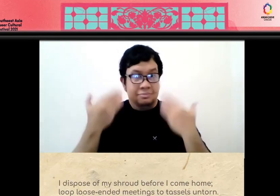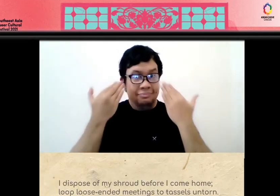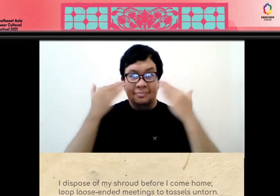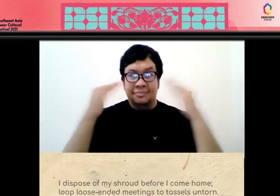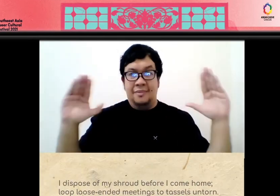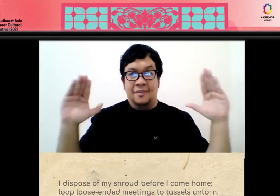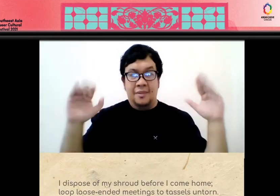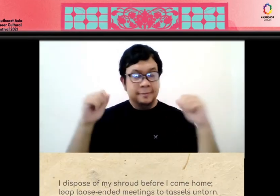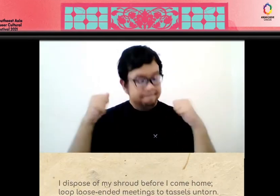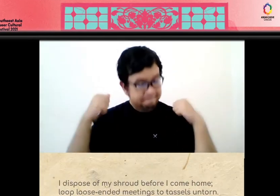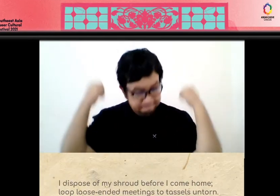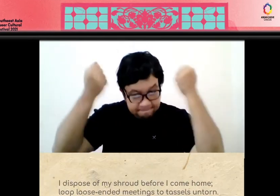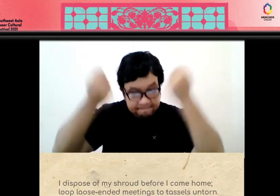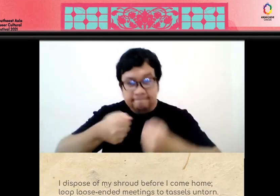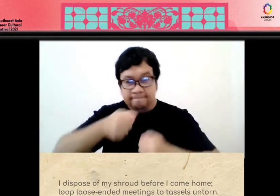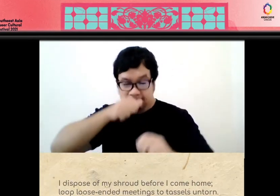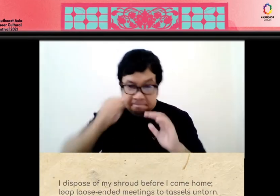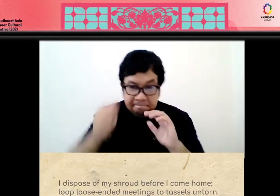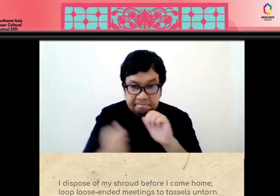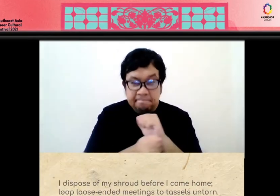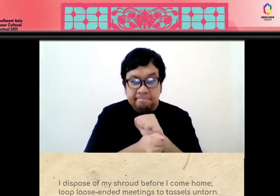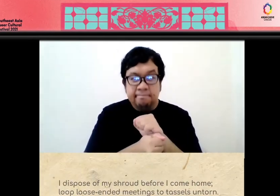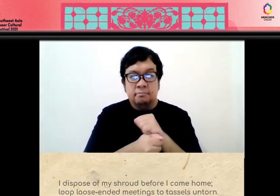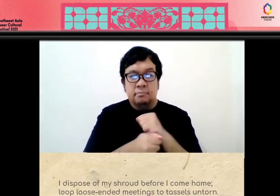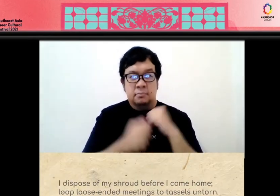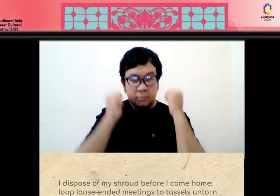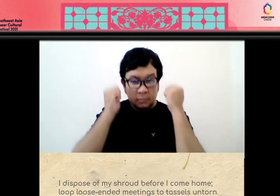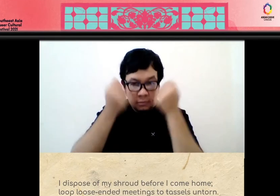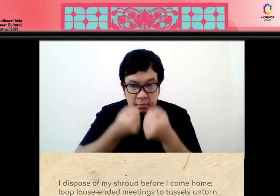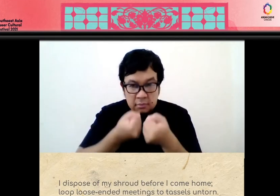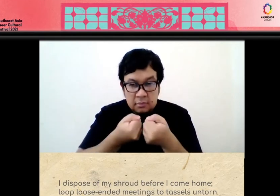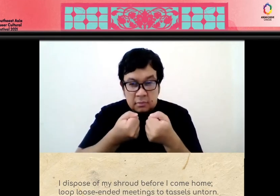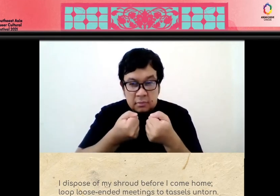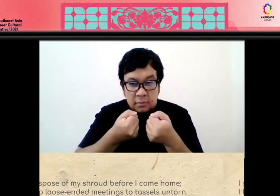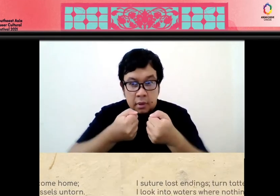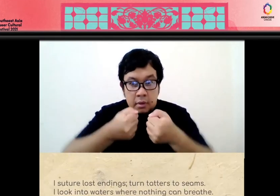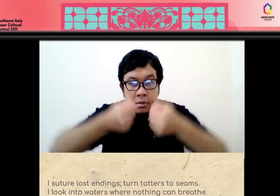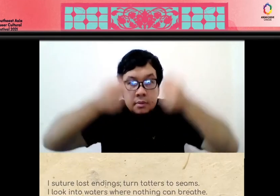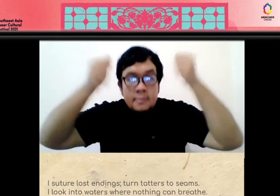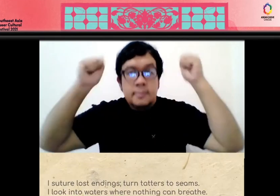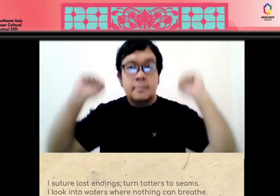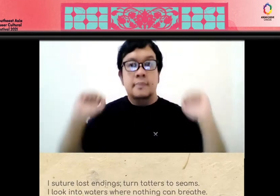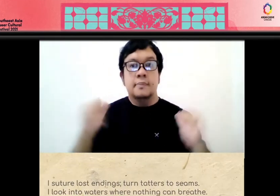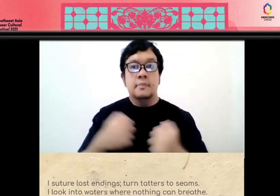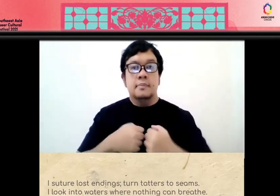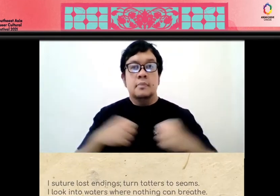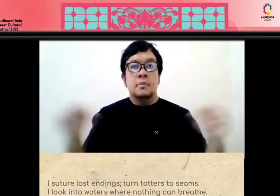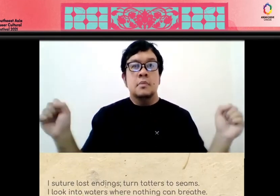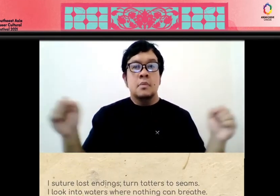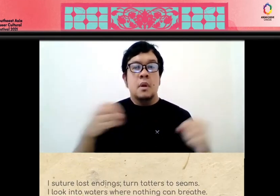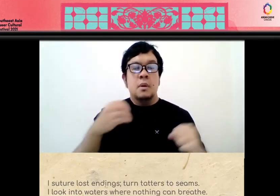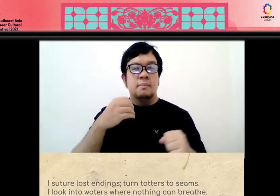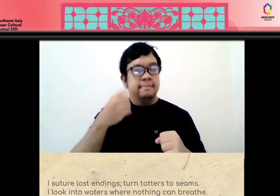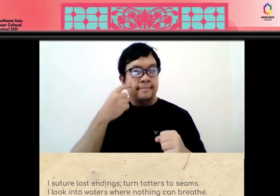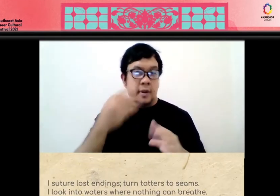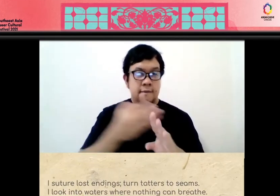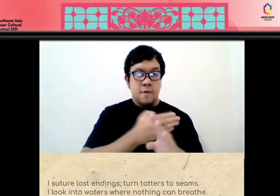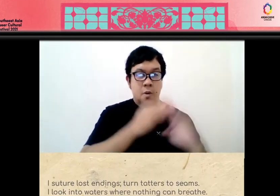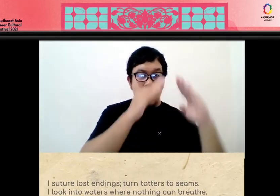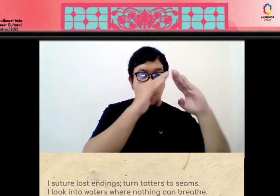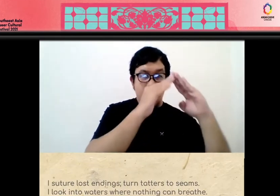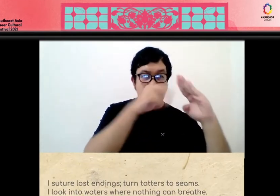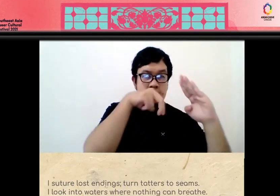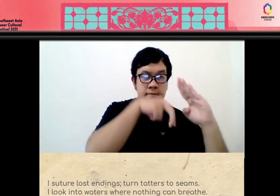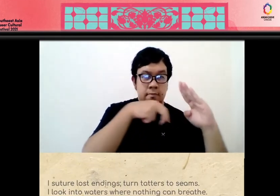home, loop loose-ended meetings to tassels untorn. I suture lost endings, turn tatters